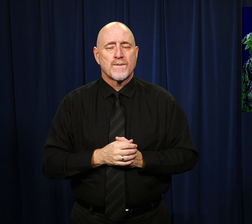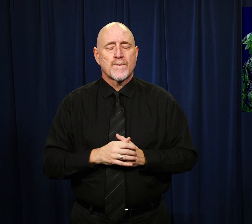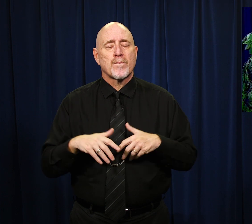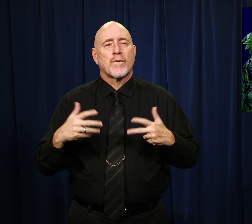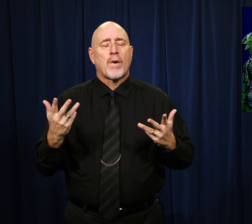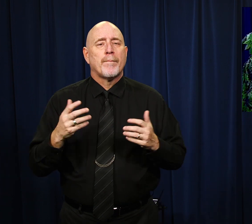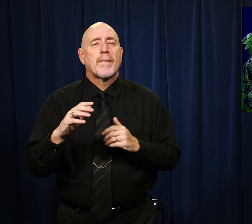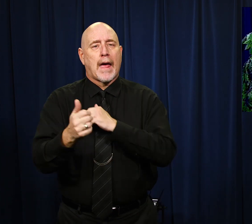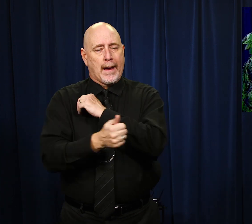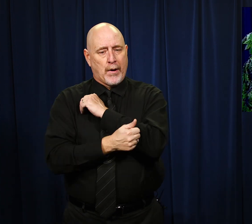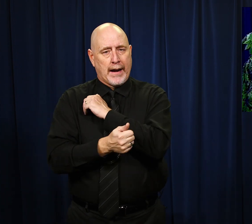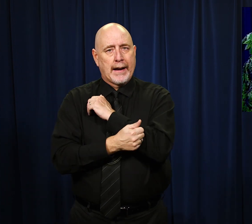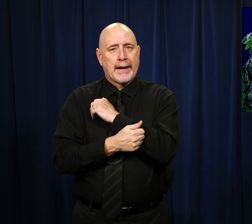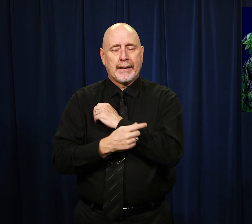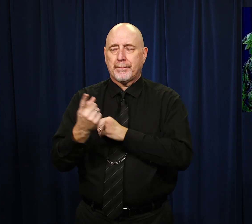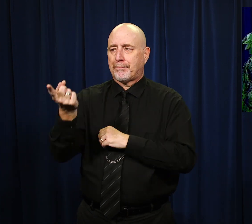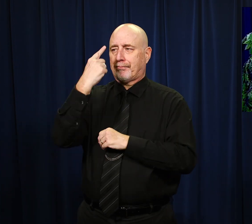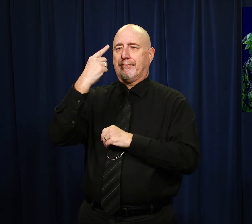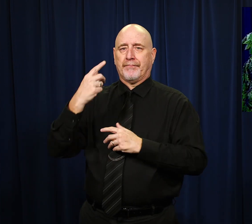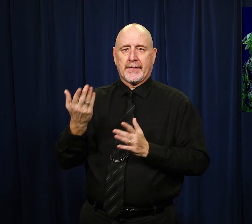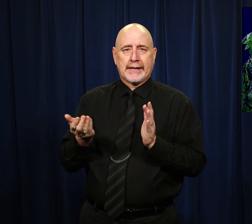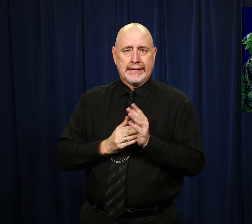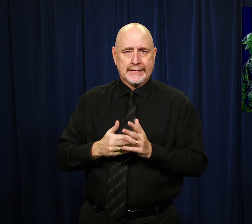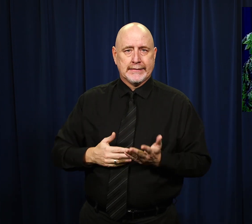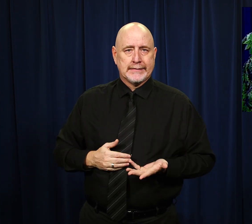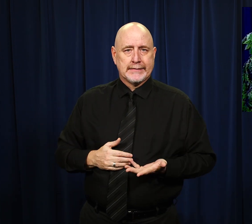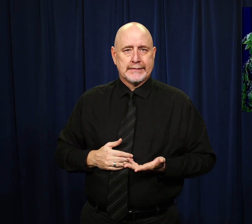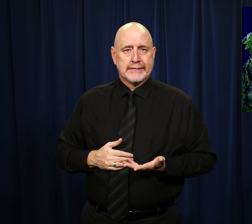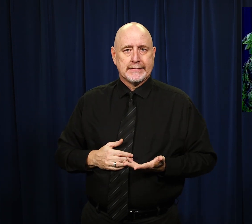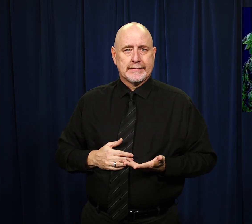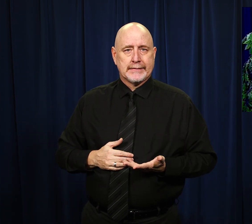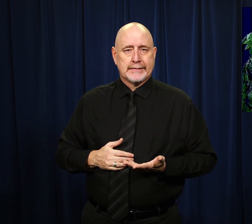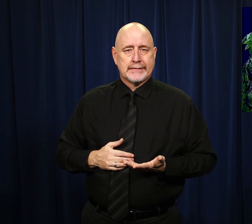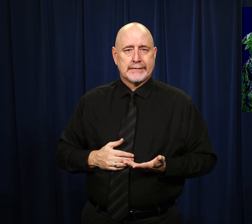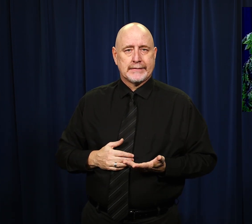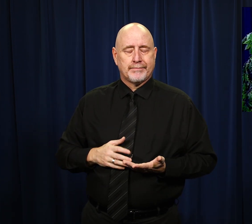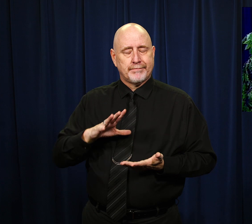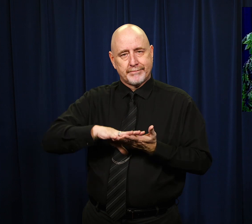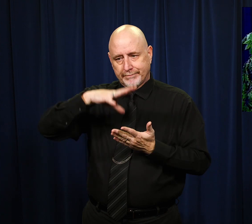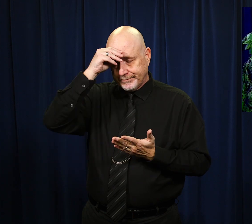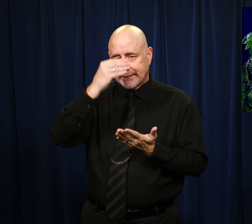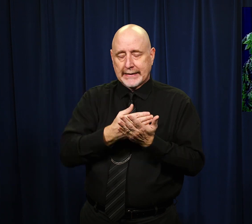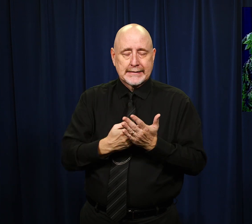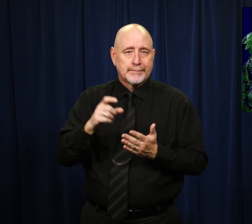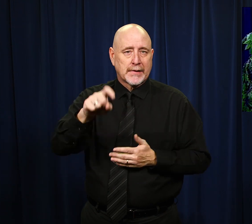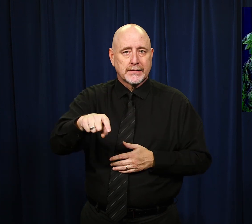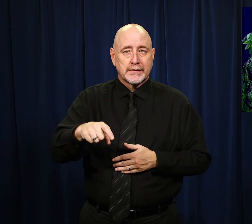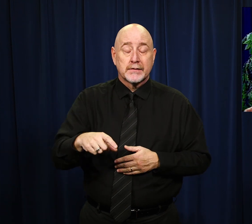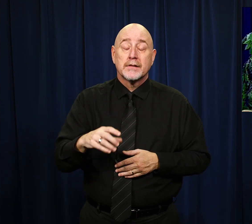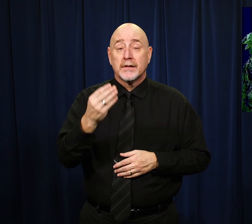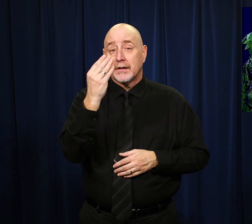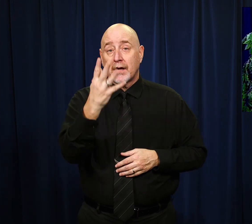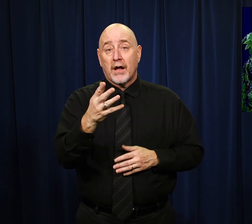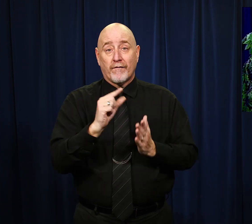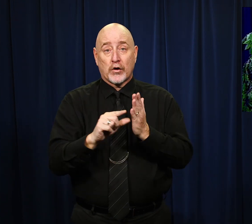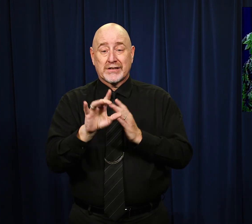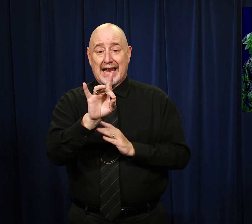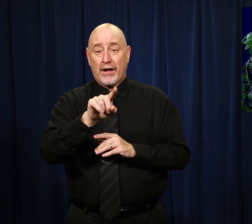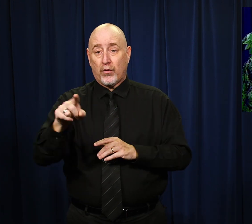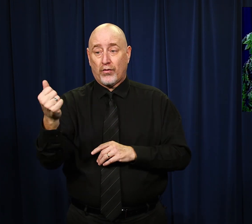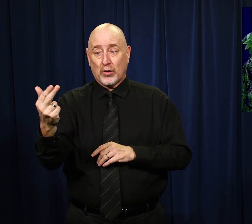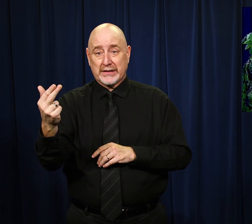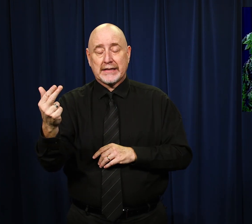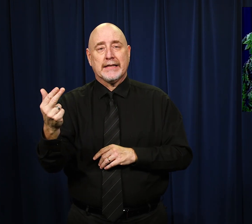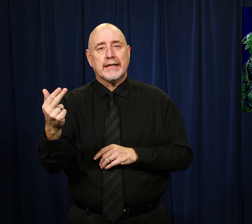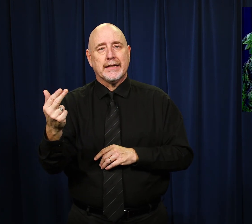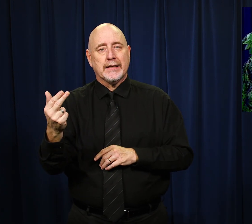Well, Abraham is reproved again. He's got to learn his lesson. And incidentally, in these verses 8 through 13